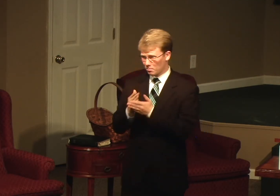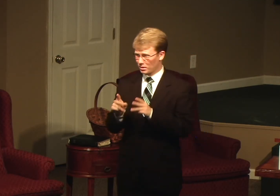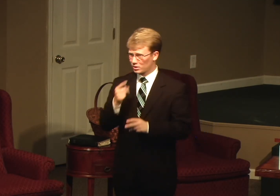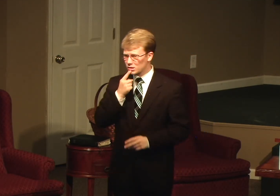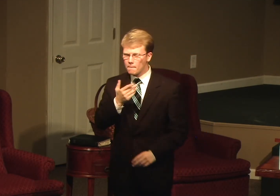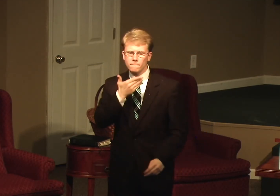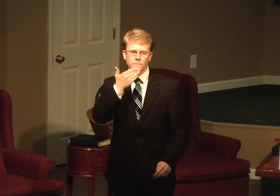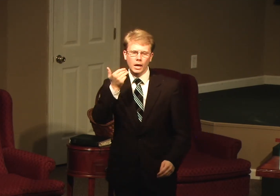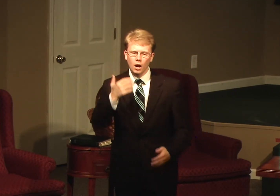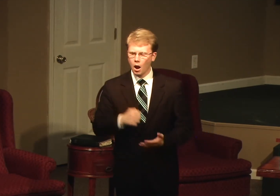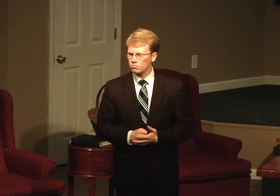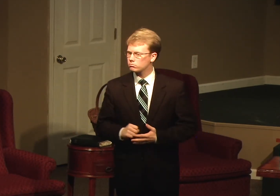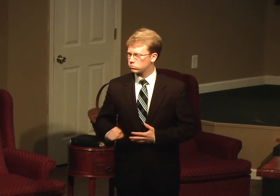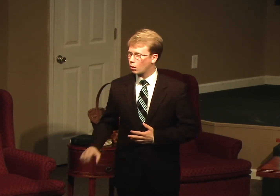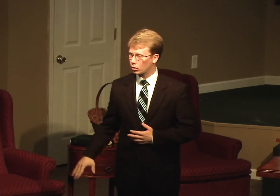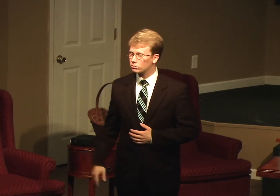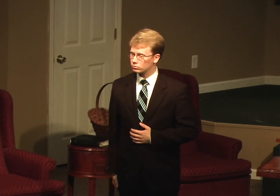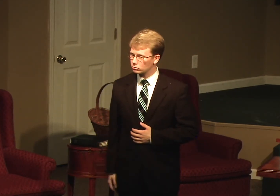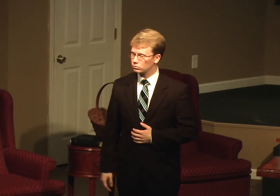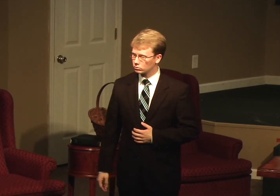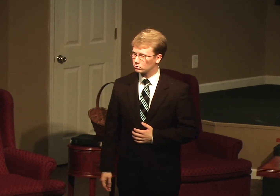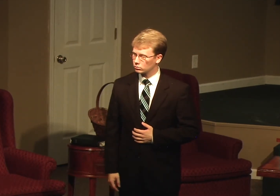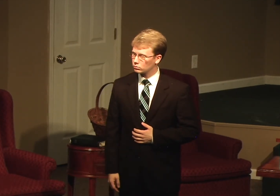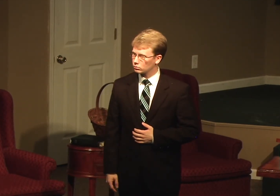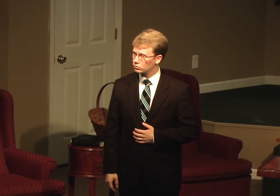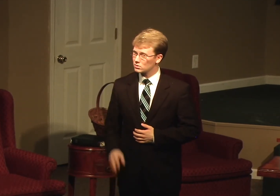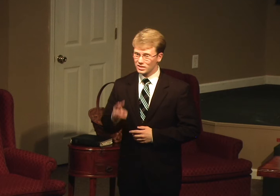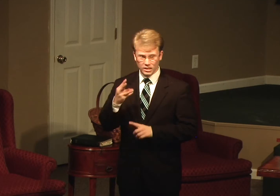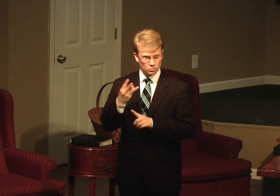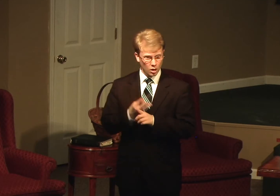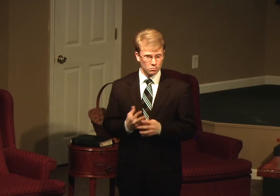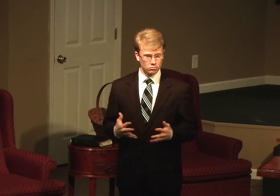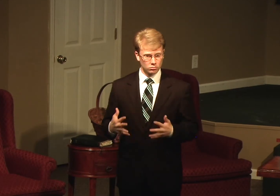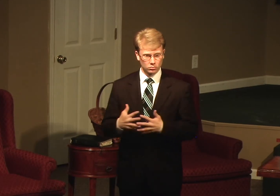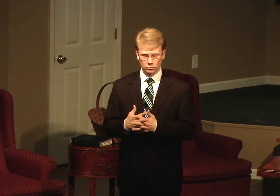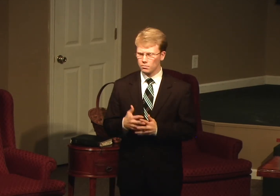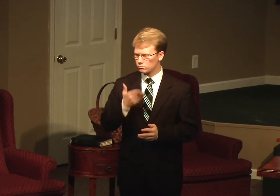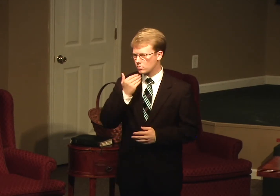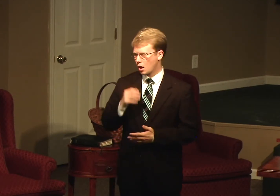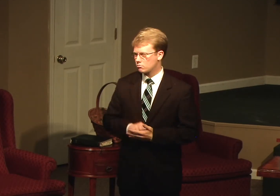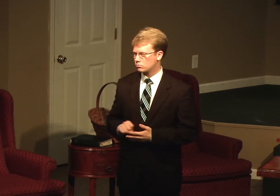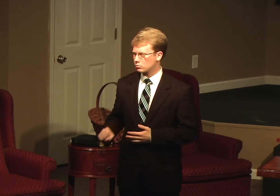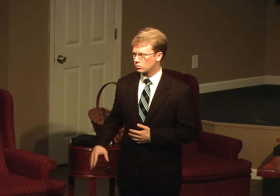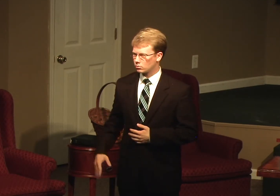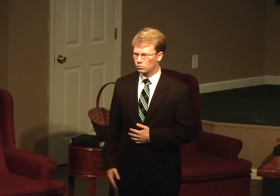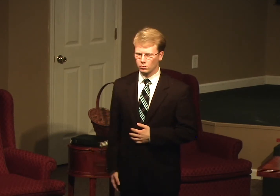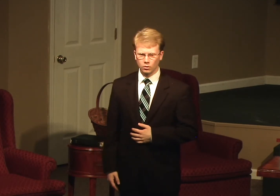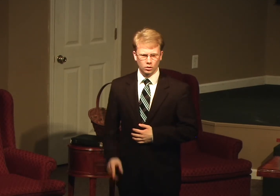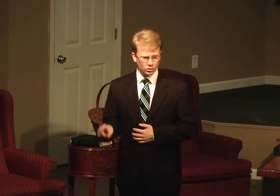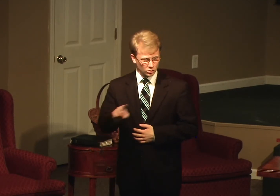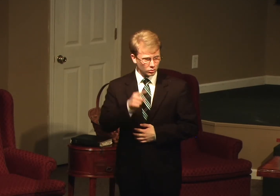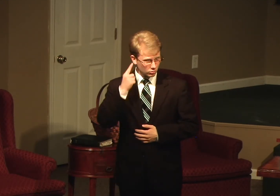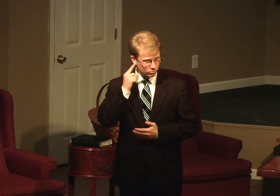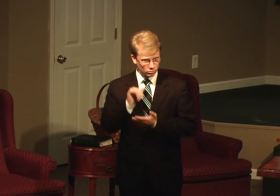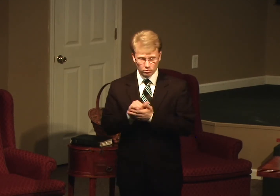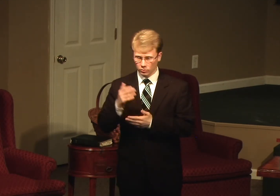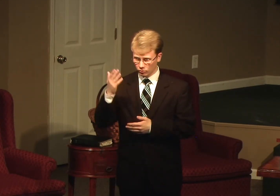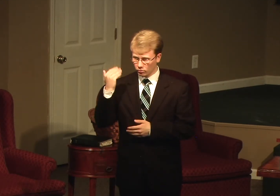When we talk about Miss Kim's niece being pregnant and having this brain tumor, she can abort